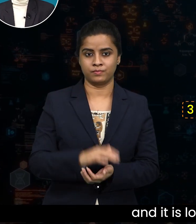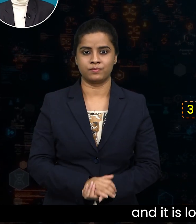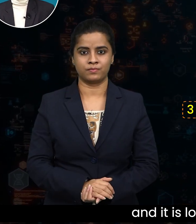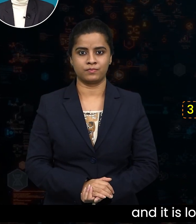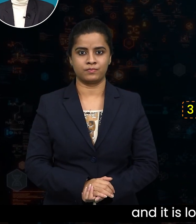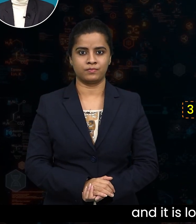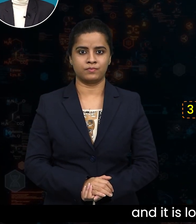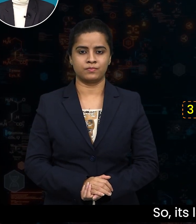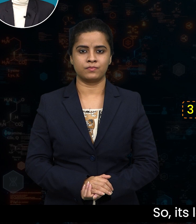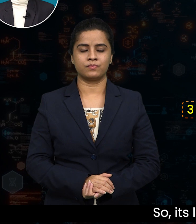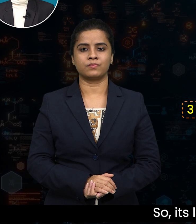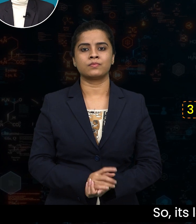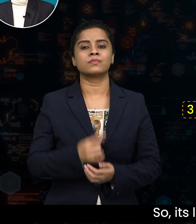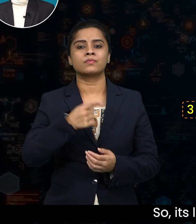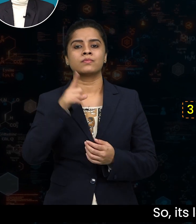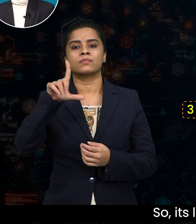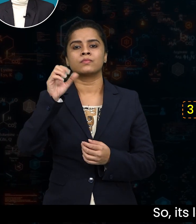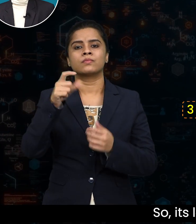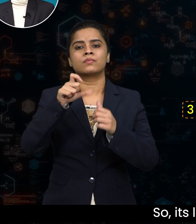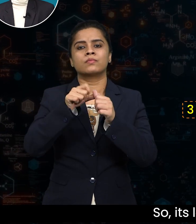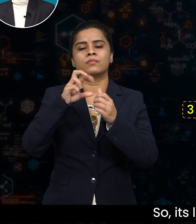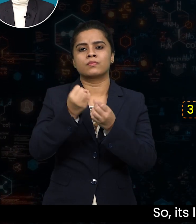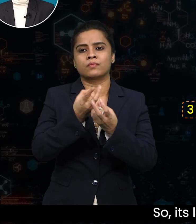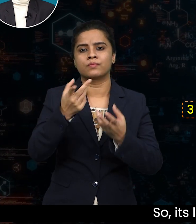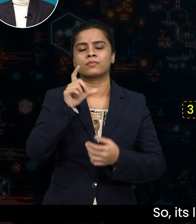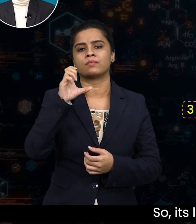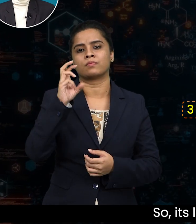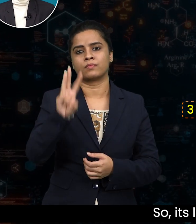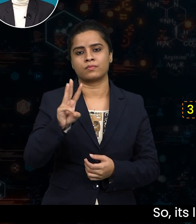carbon. So, its locant number is 3.